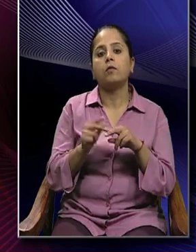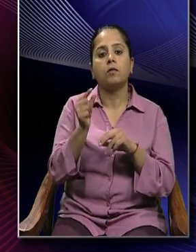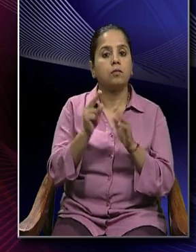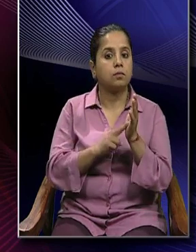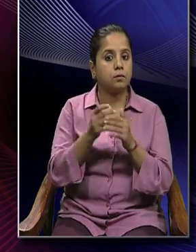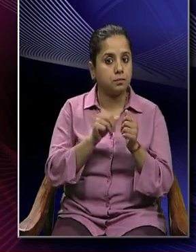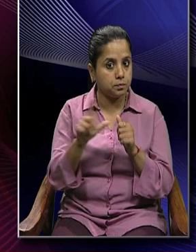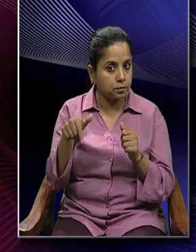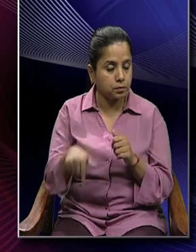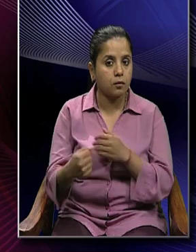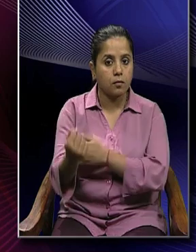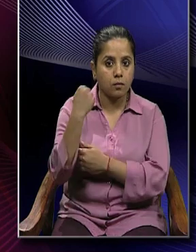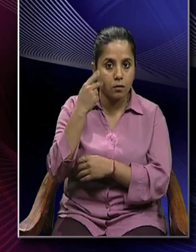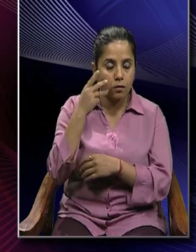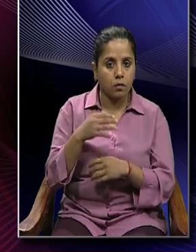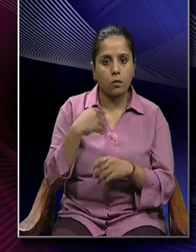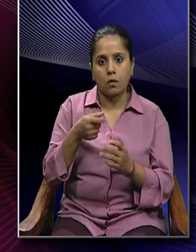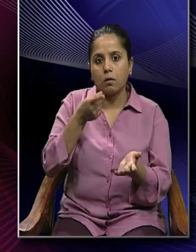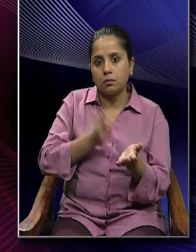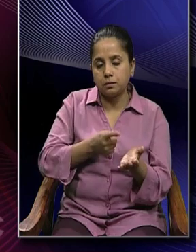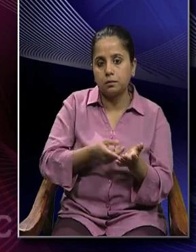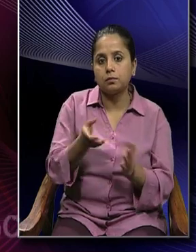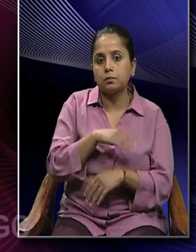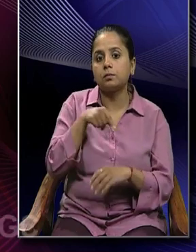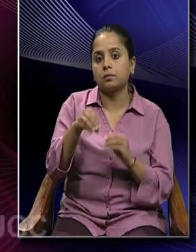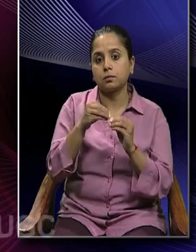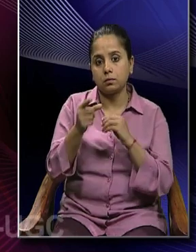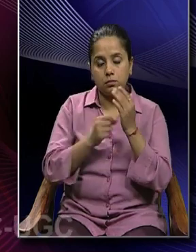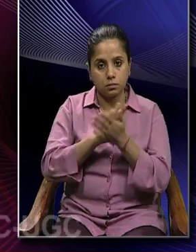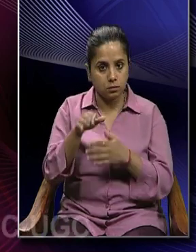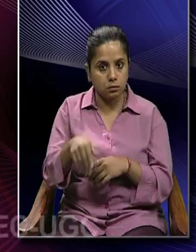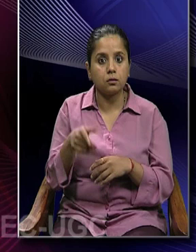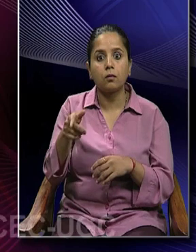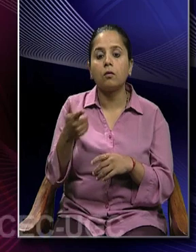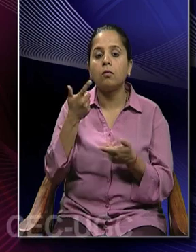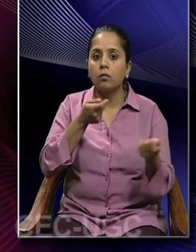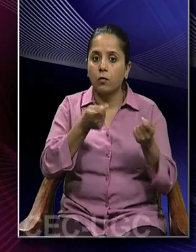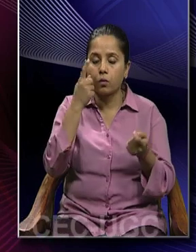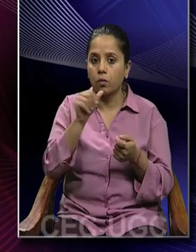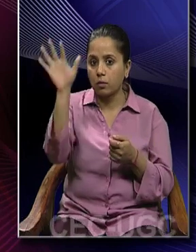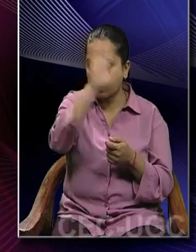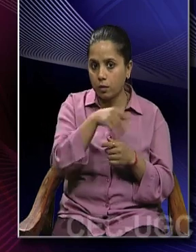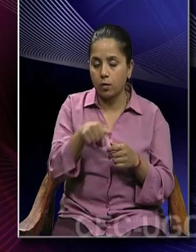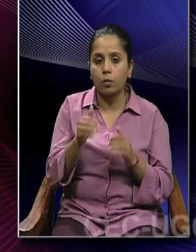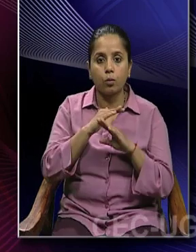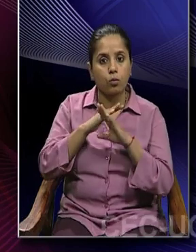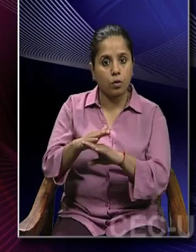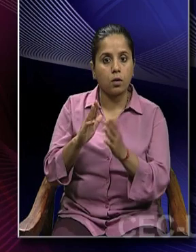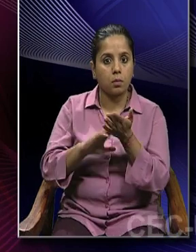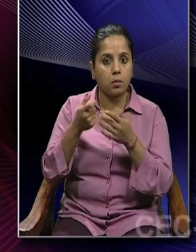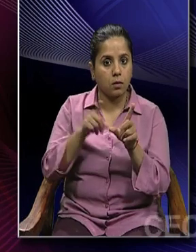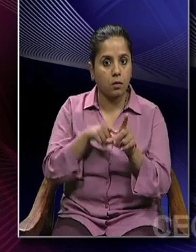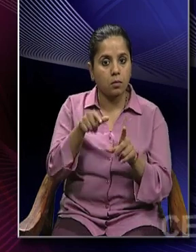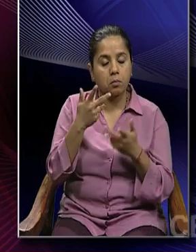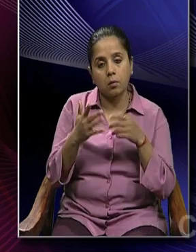they were being seen in a way claimed by the British, that they had stayed on India to protect the minorities who would otherwise